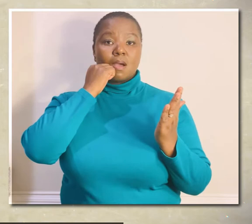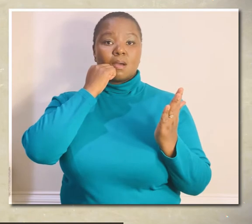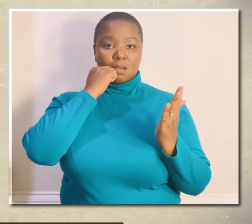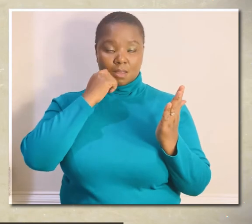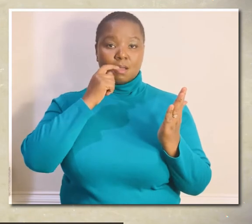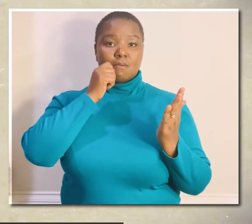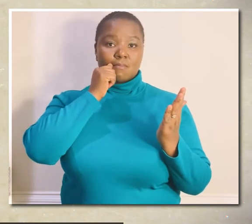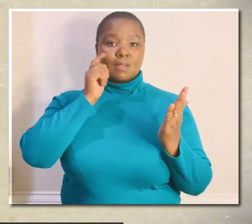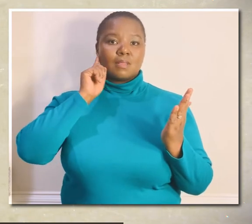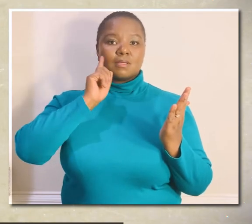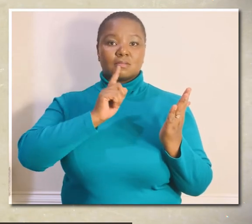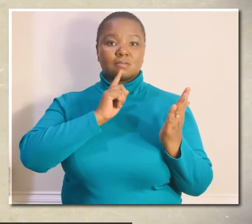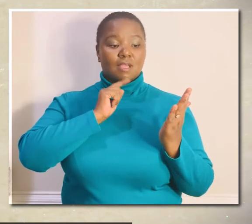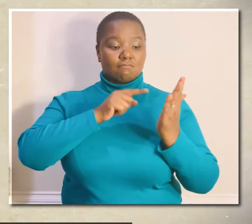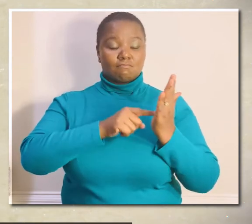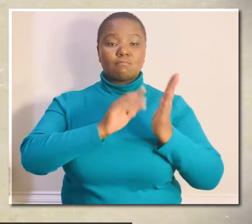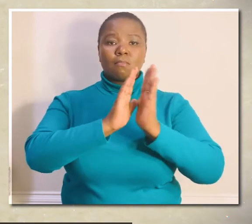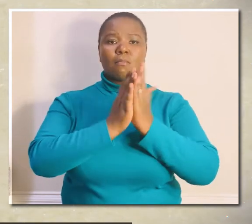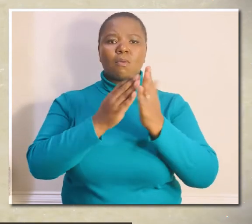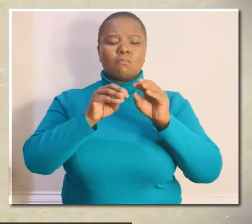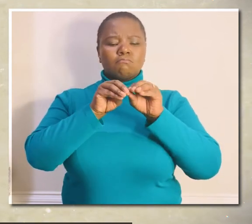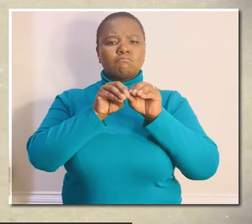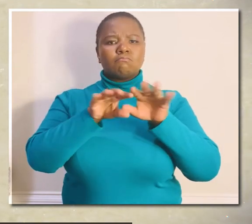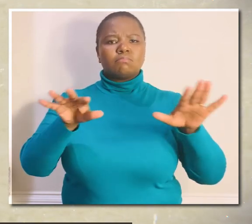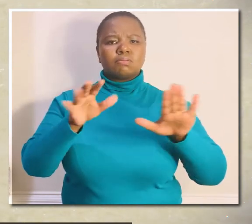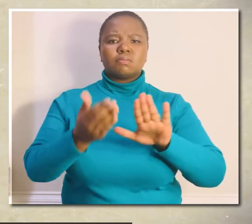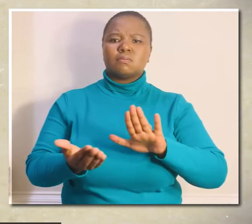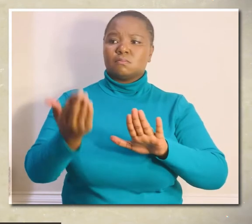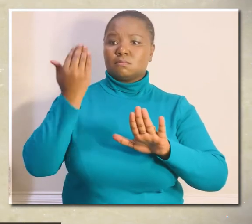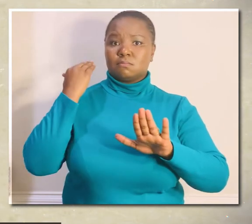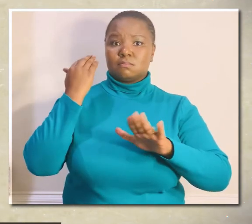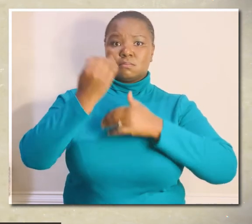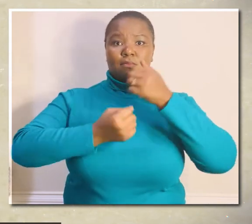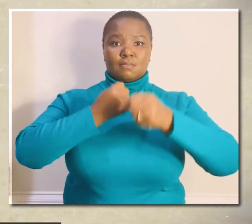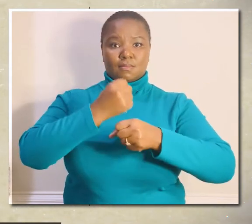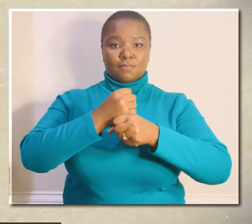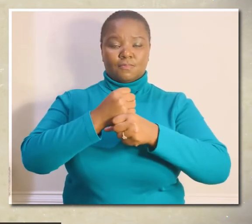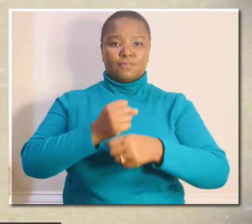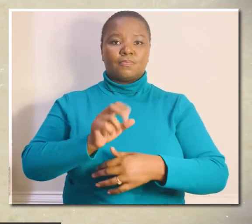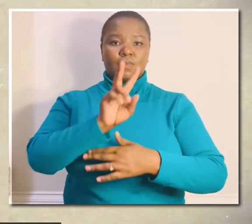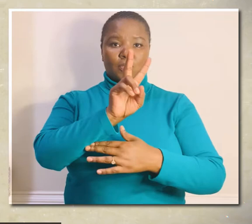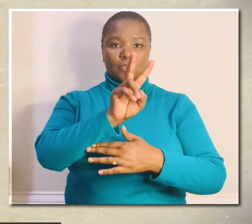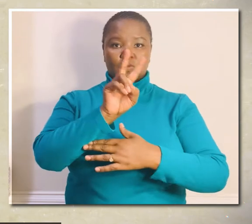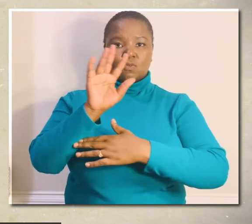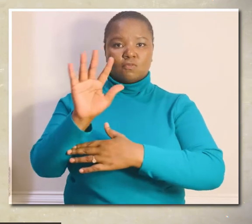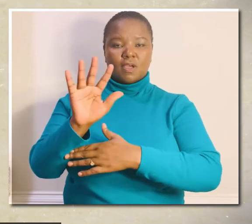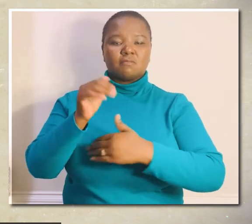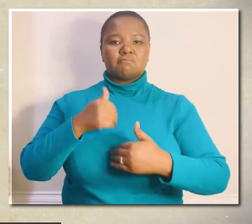I'm going to talk a little bit about myself, but mostly I wanted to talk about the book and how it came to be.